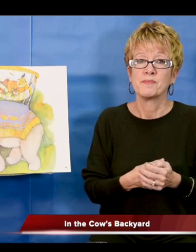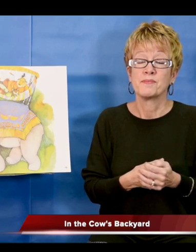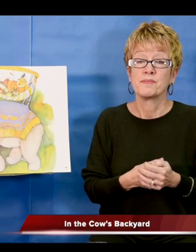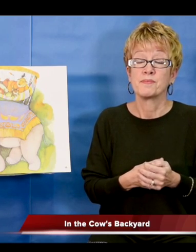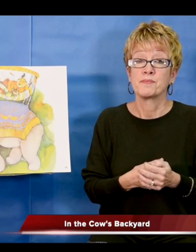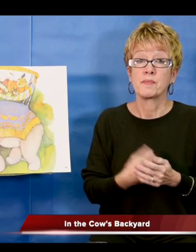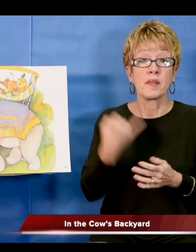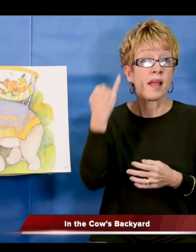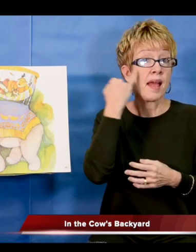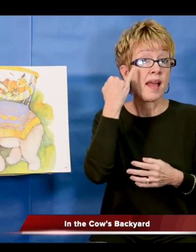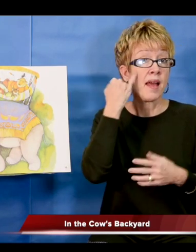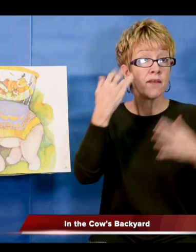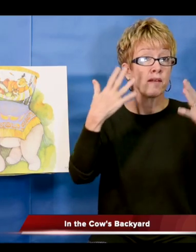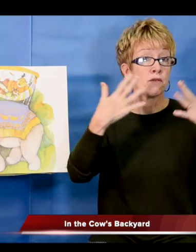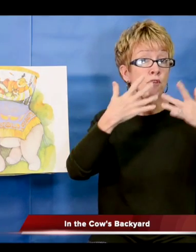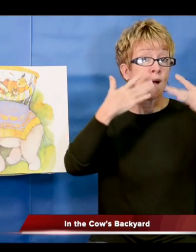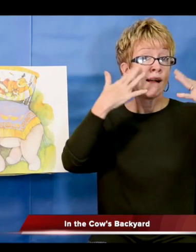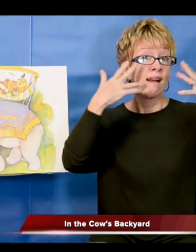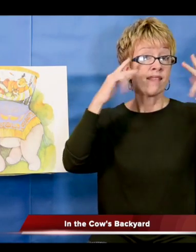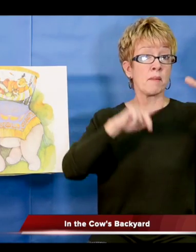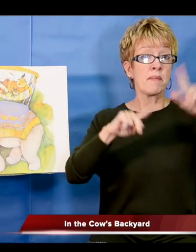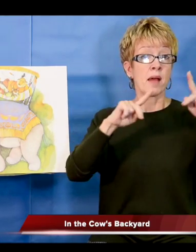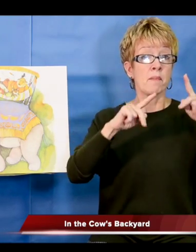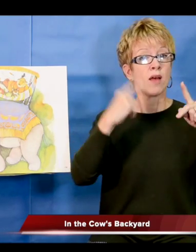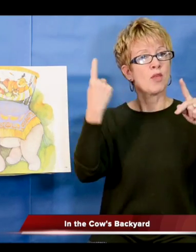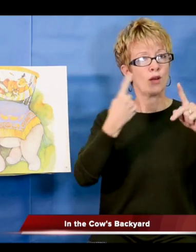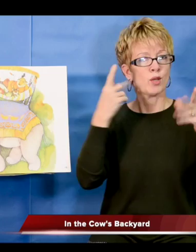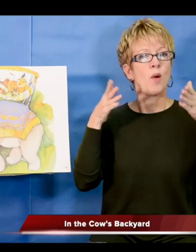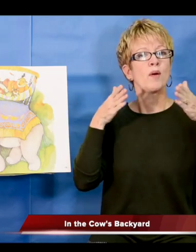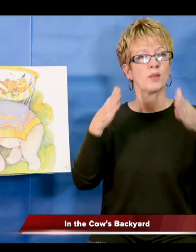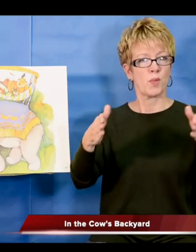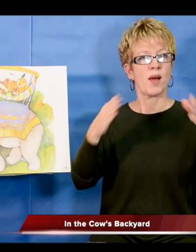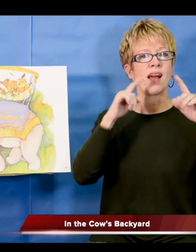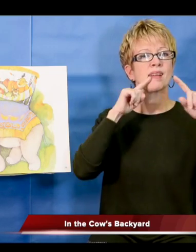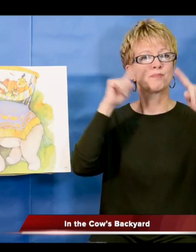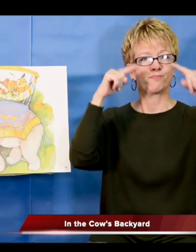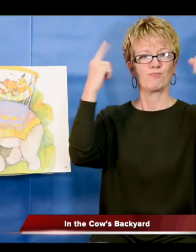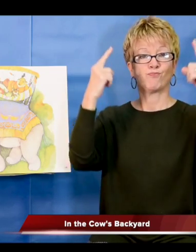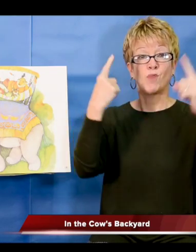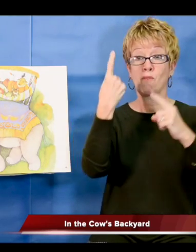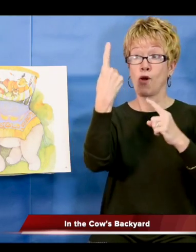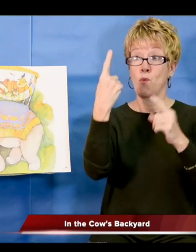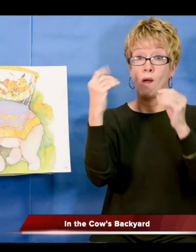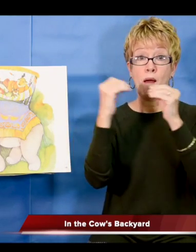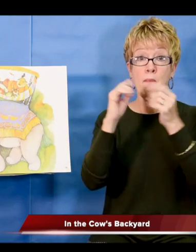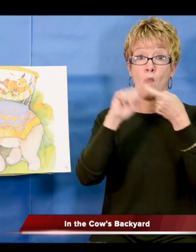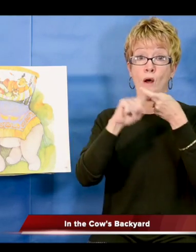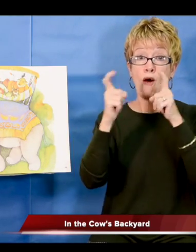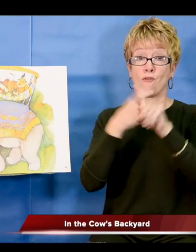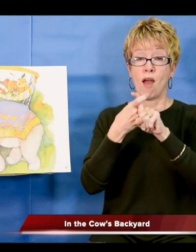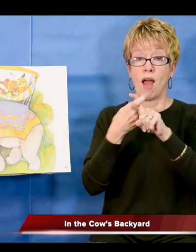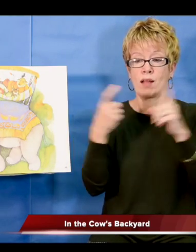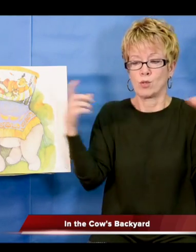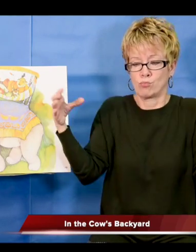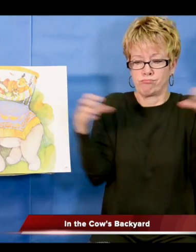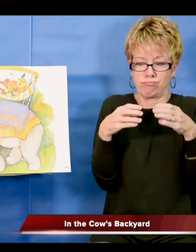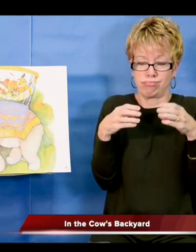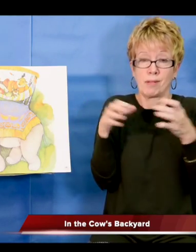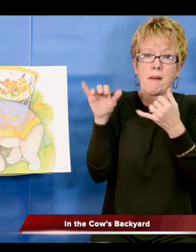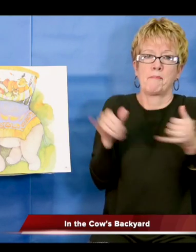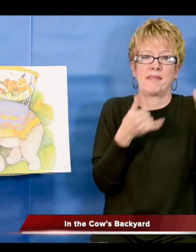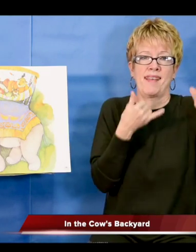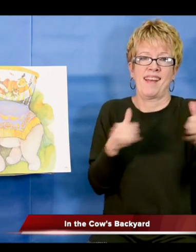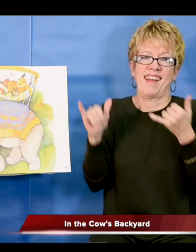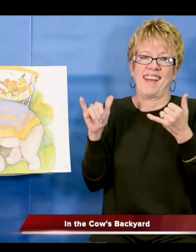Where there's goodwill, there's always a way for one more friend to squeeze in and play.